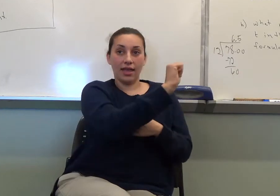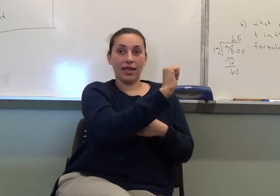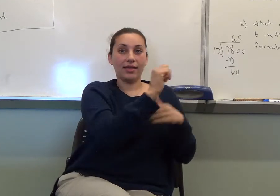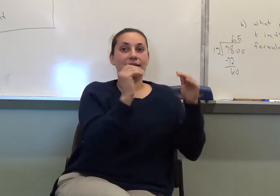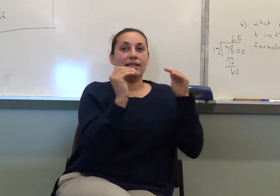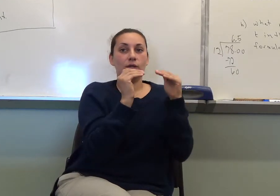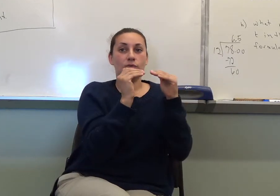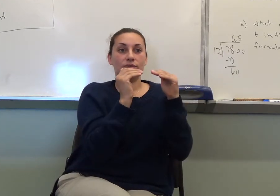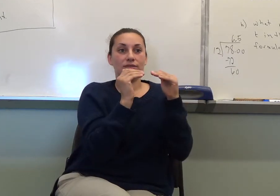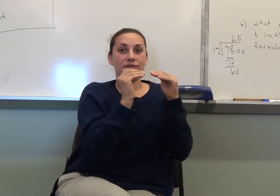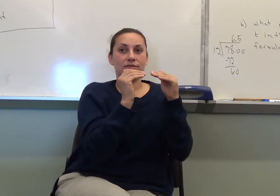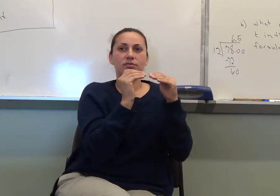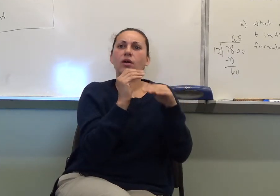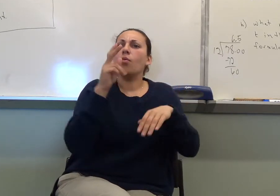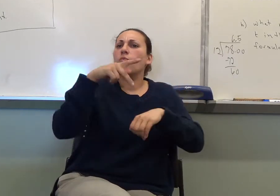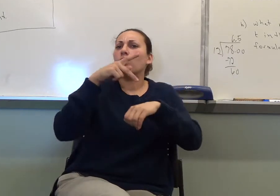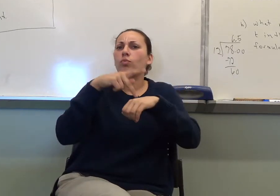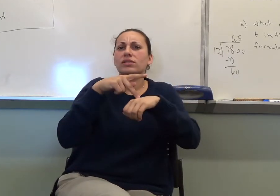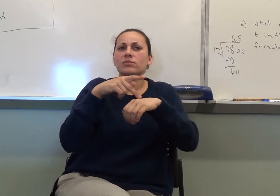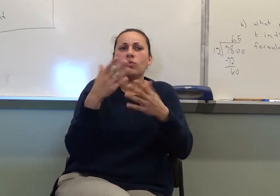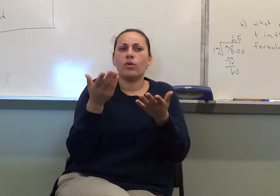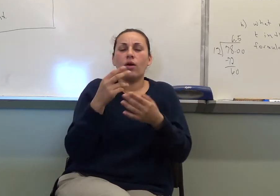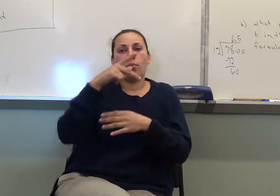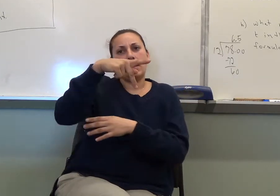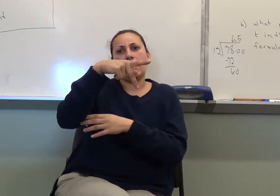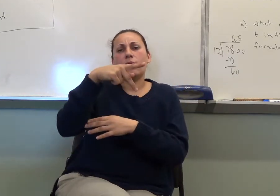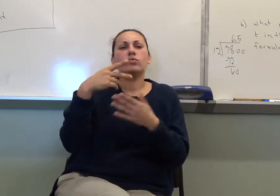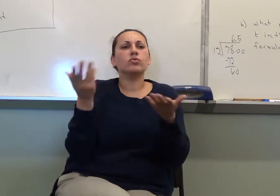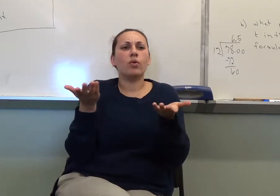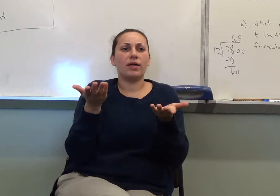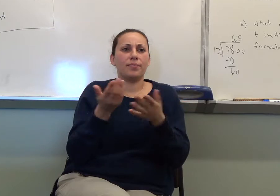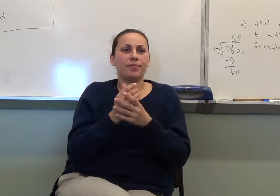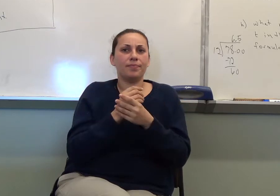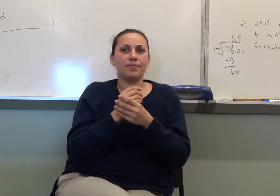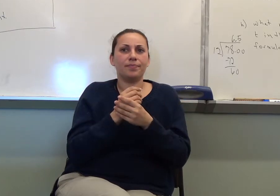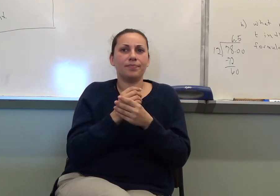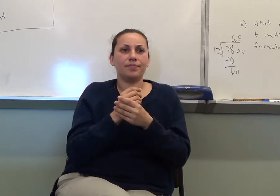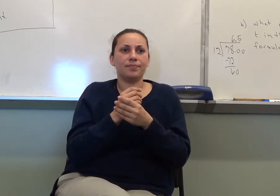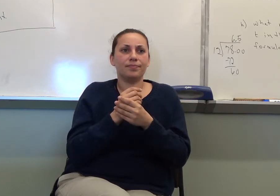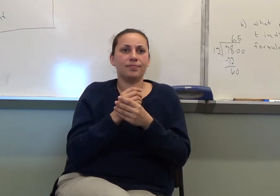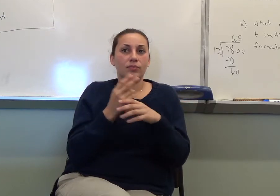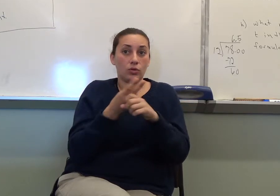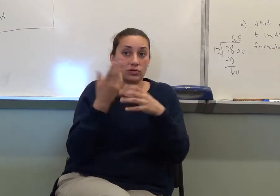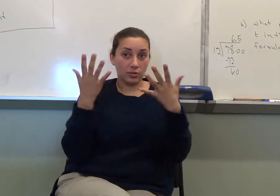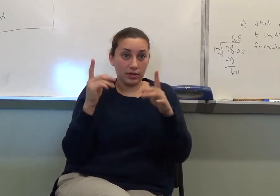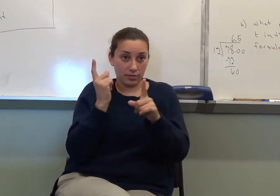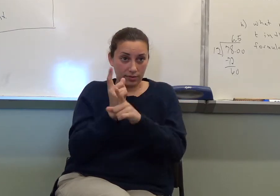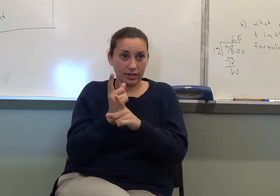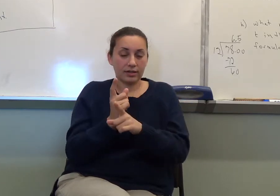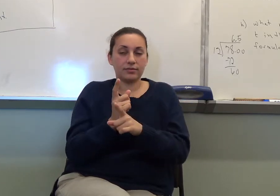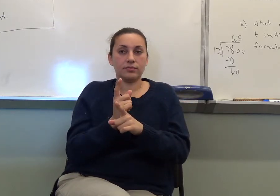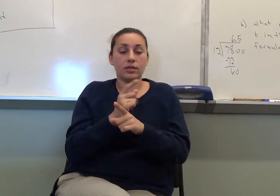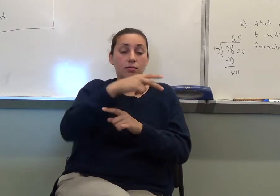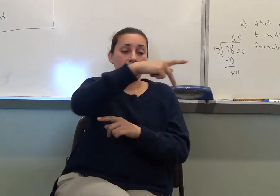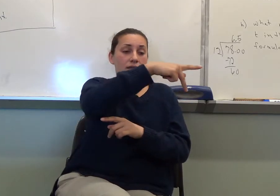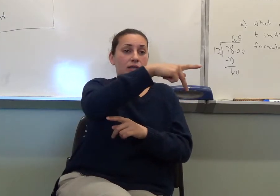to, what's the principal? Well, we've already used that over there, right? The principal is the